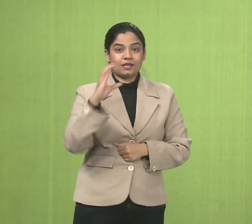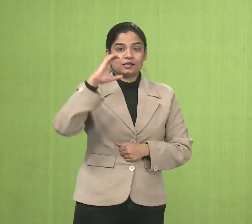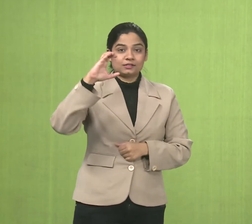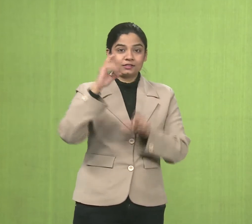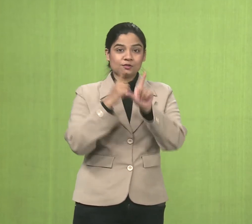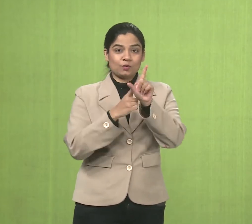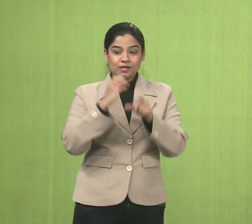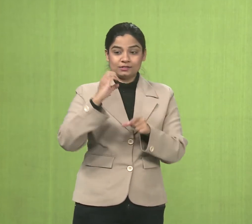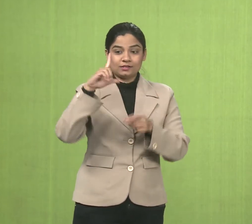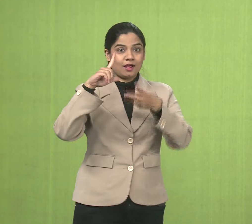cycle.